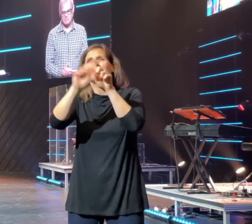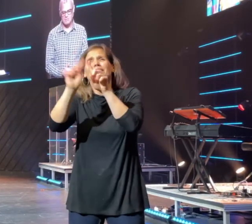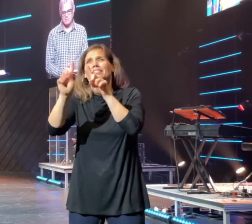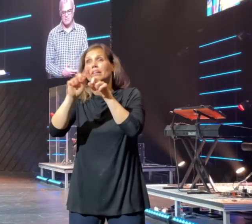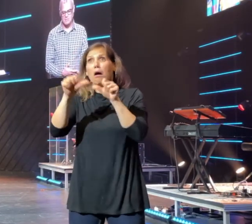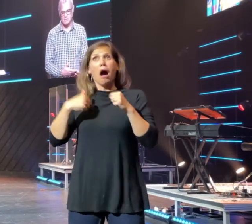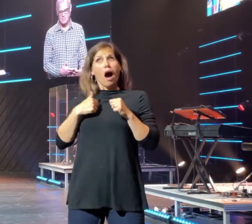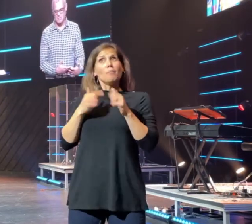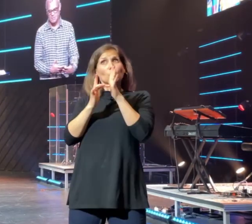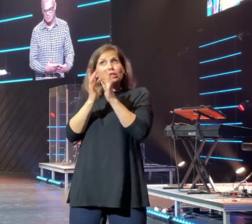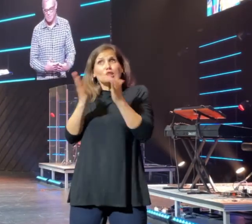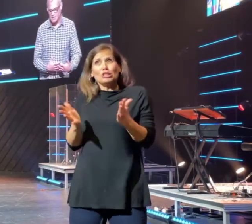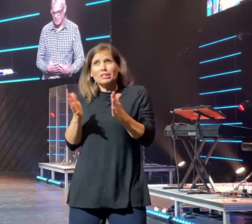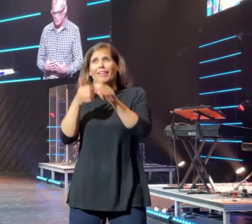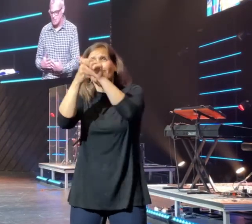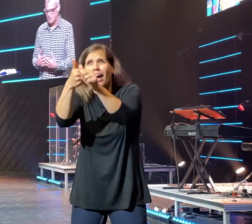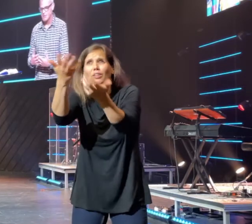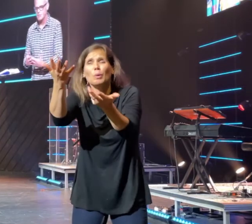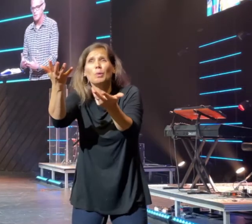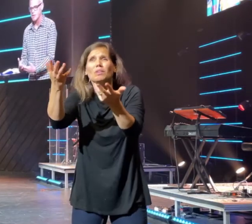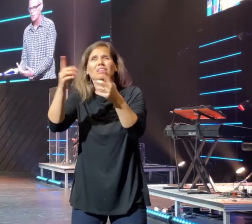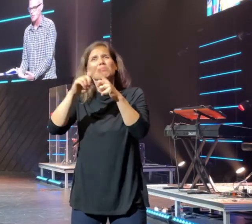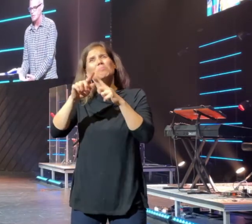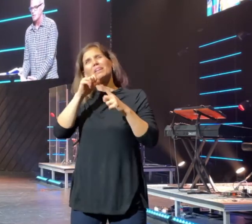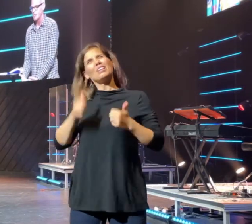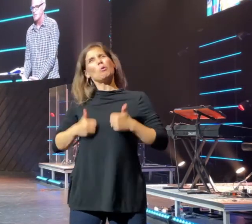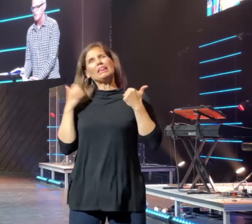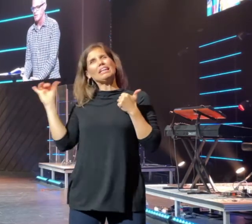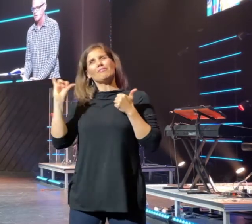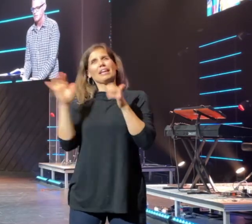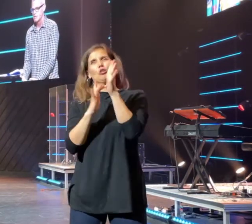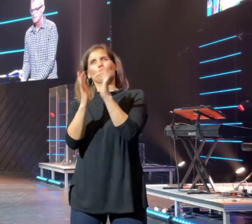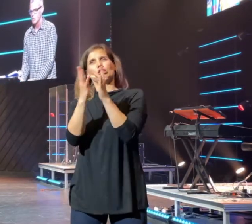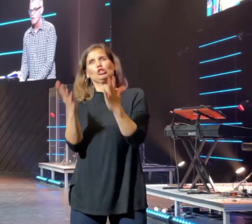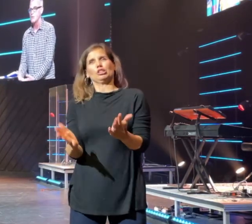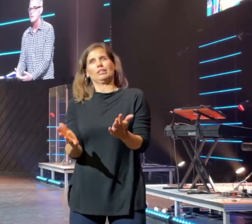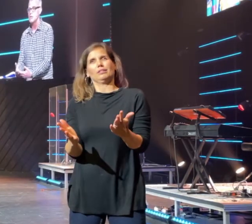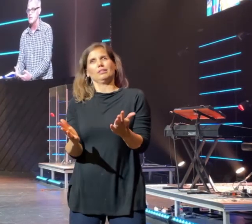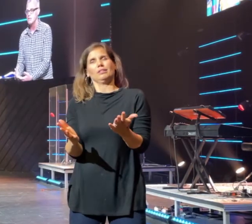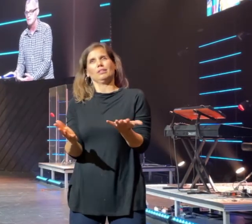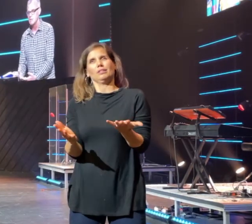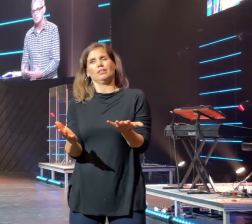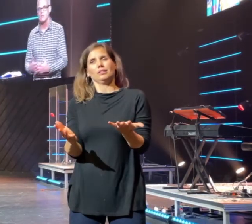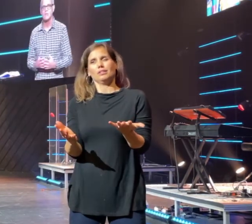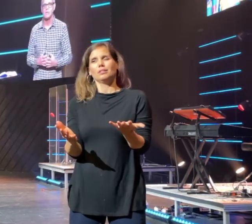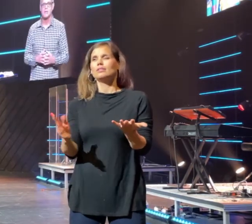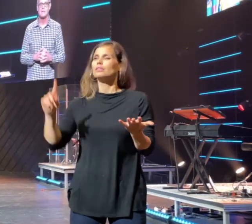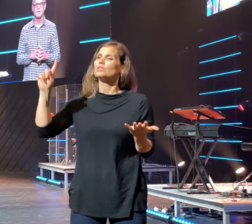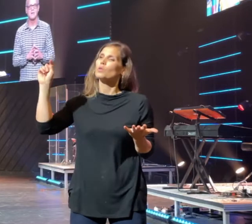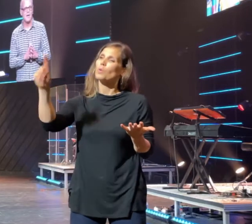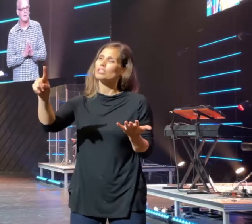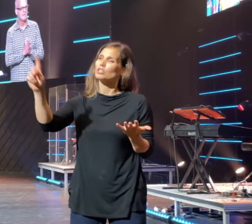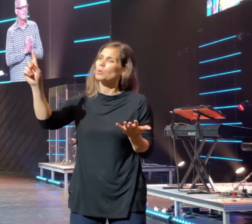Christian, but I'm not living like one in every day. Where do you need to be more fully